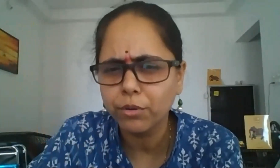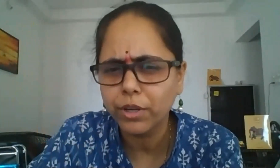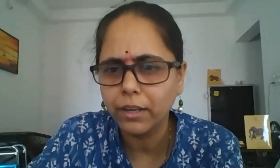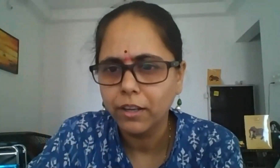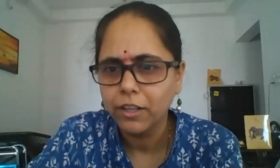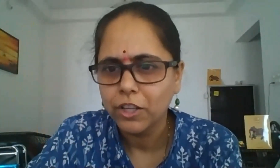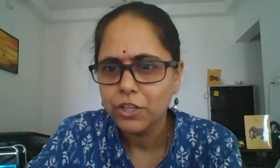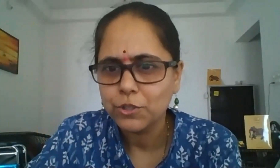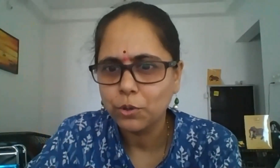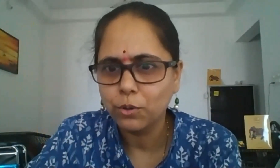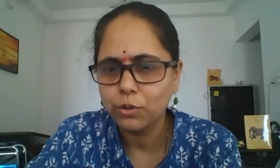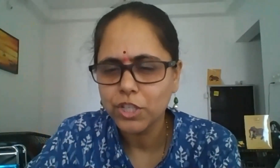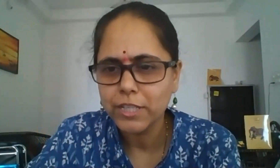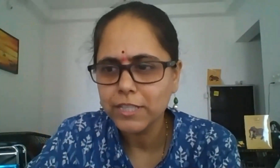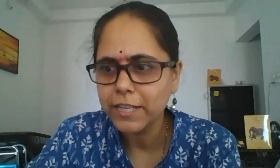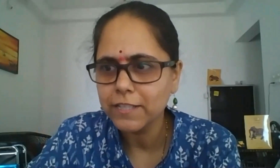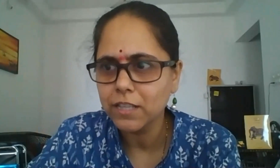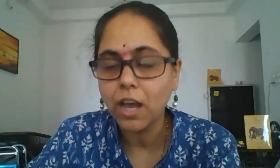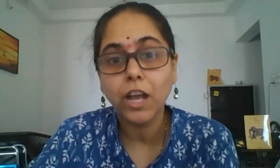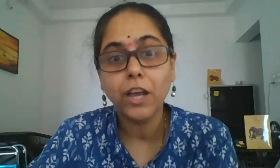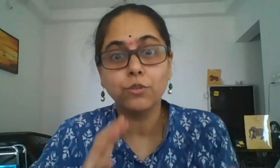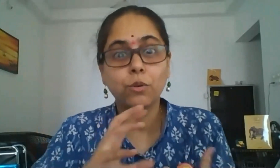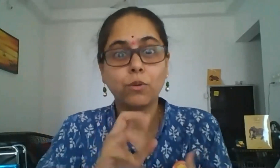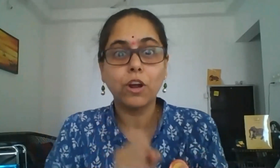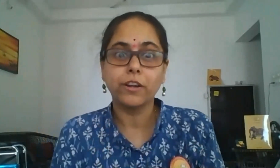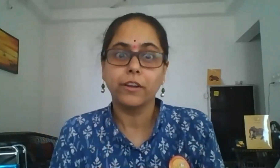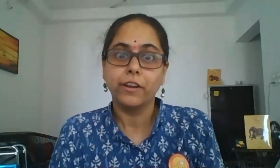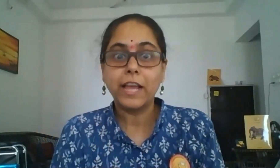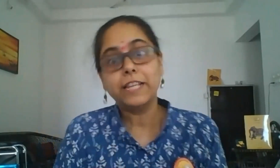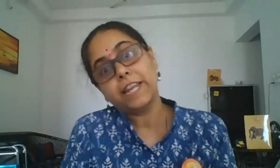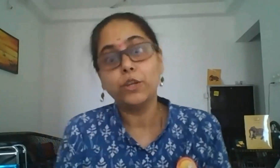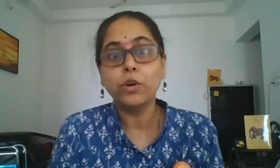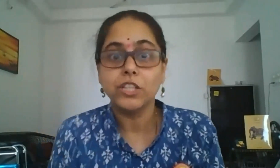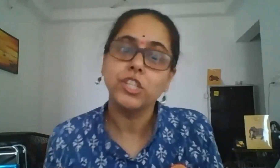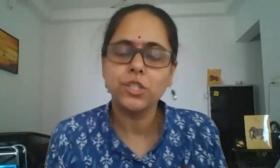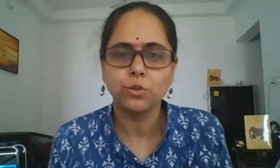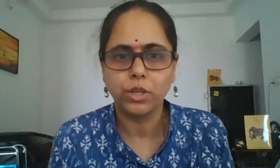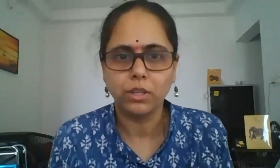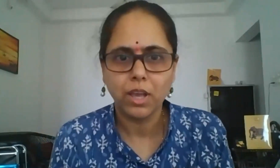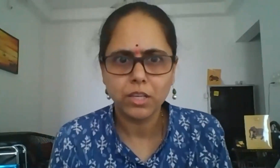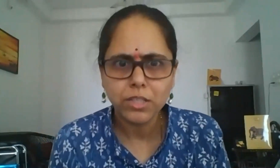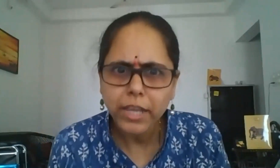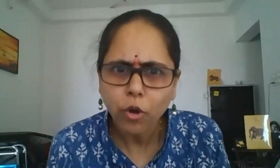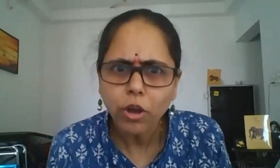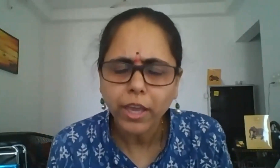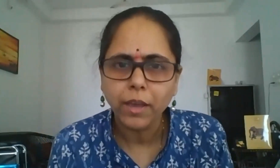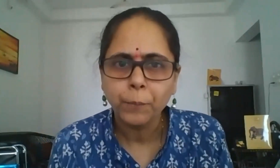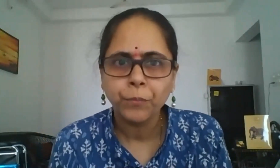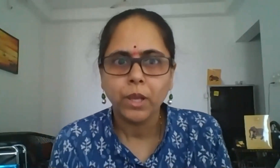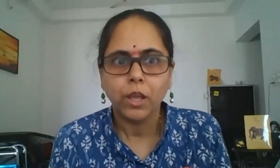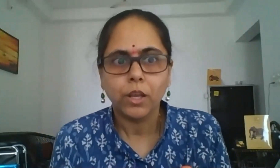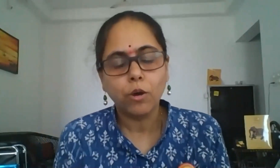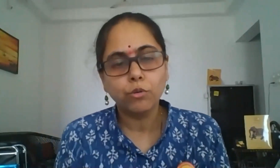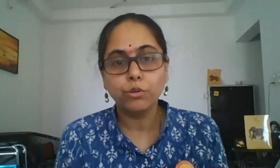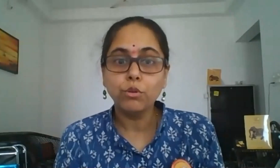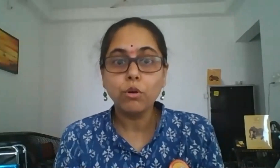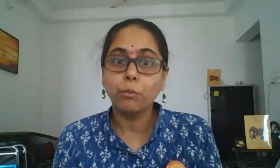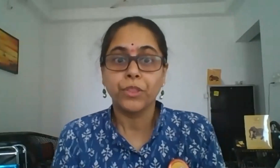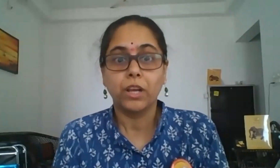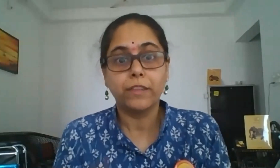tell. So she says, Akka, you know what? I'll tell you Ajji story. I was like, okay. Now, there